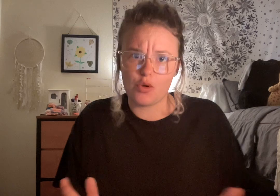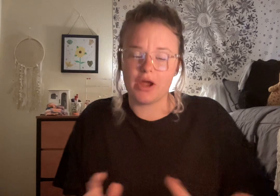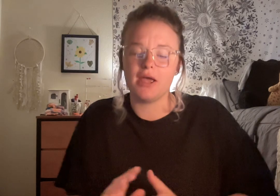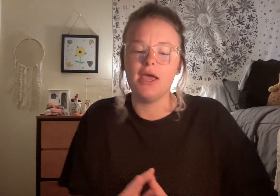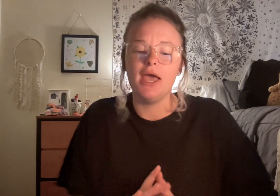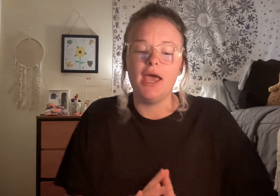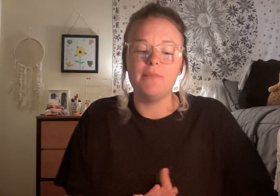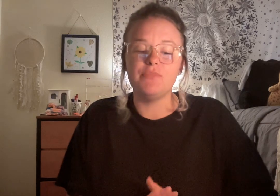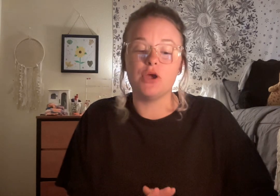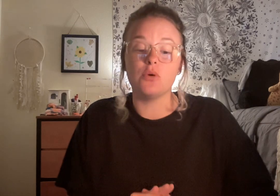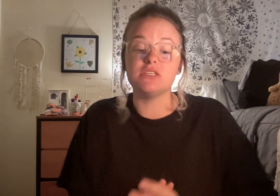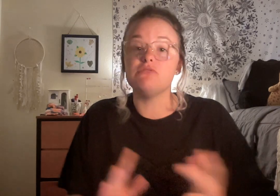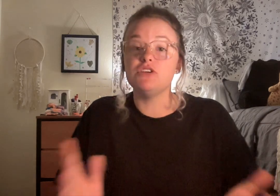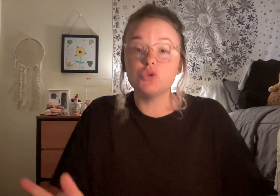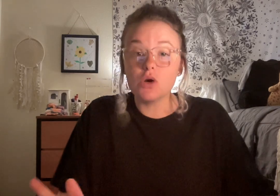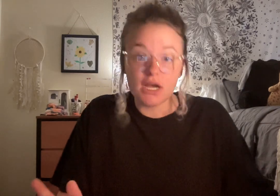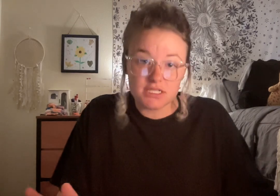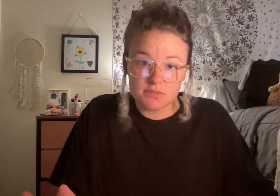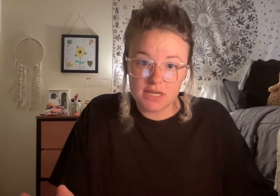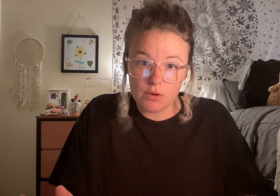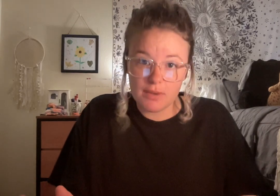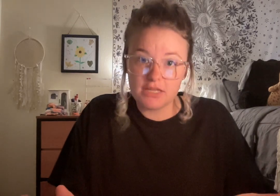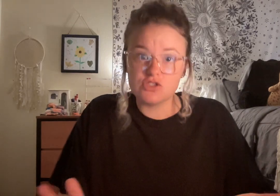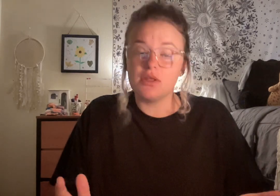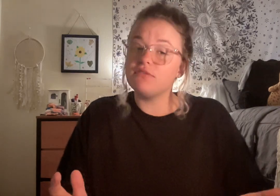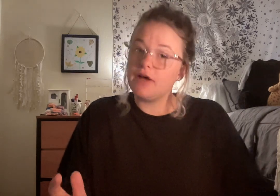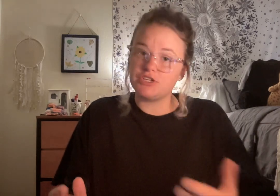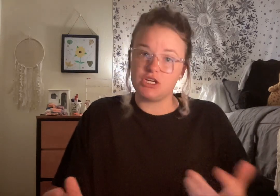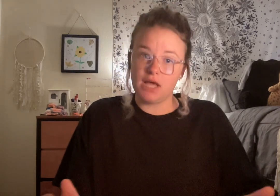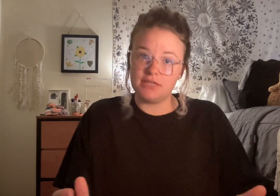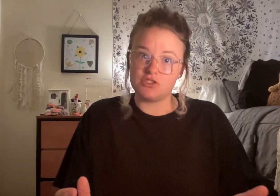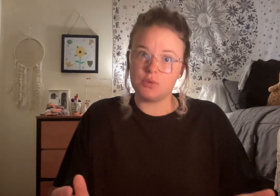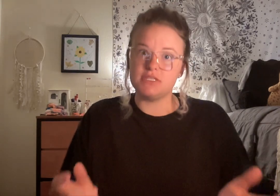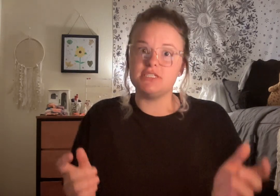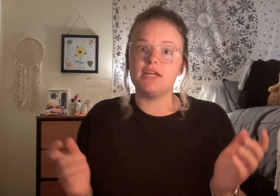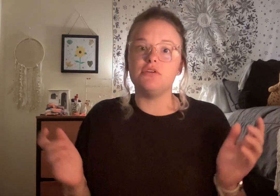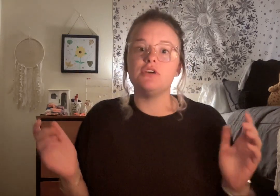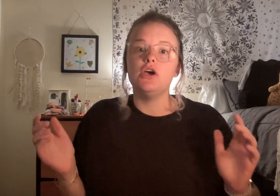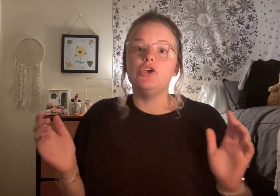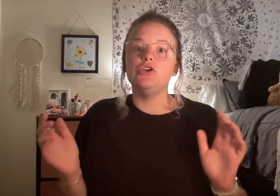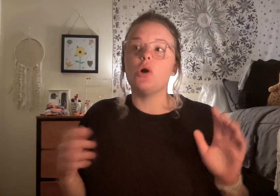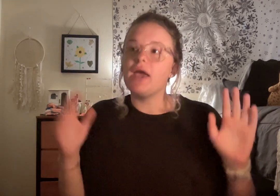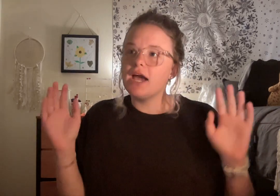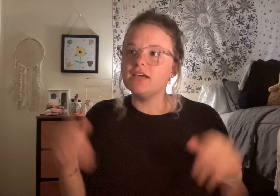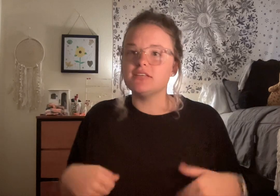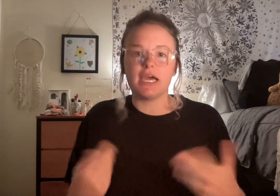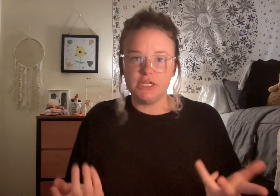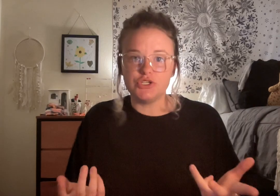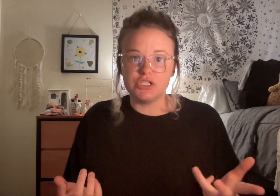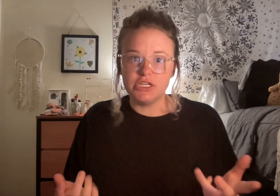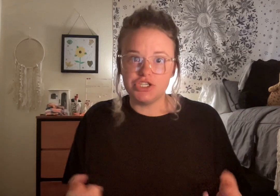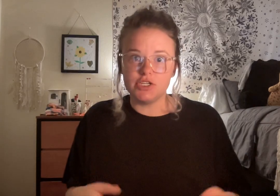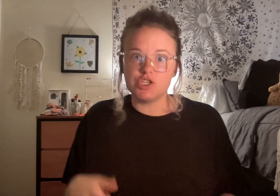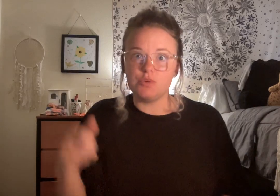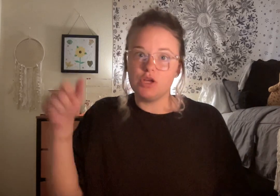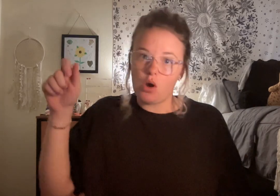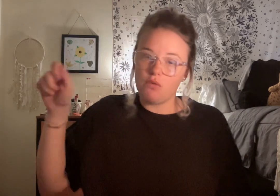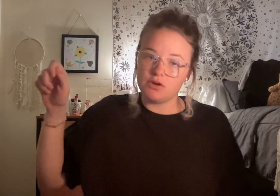important. There was visual customs that were made, so like flashing lights. So instead of, hey guys, like I need your attention, she would go over to the